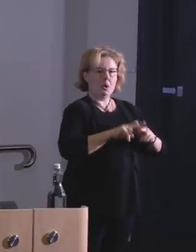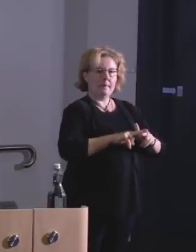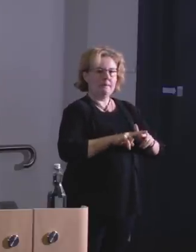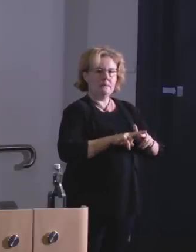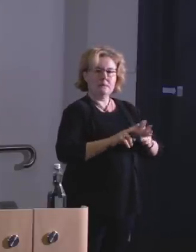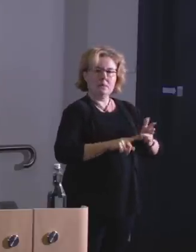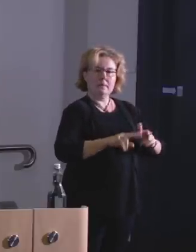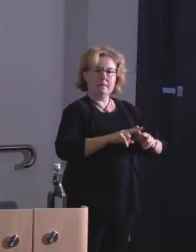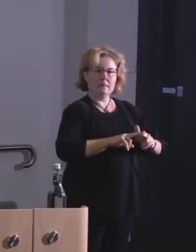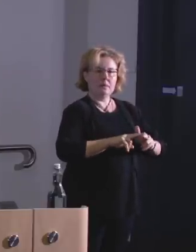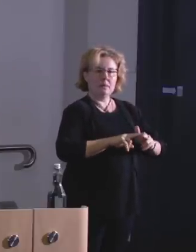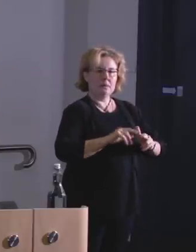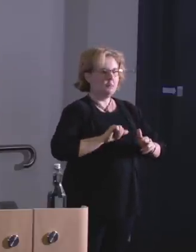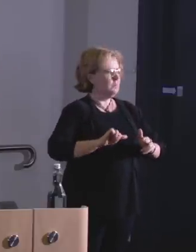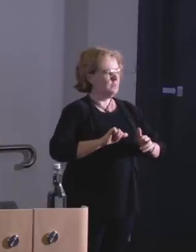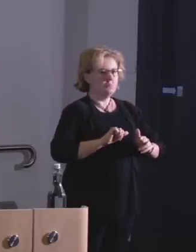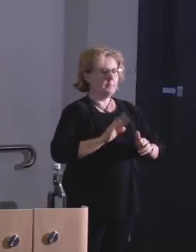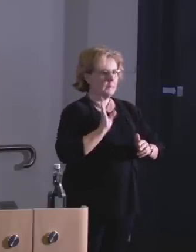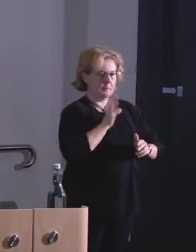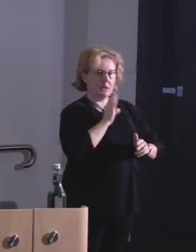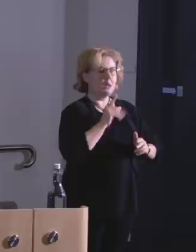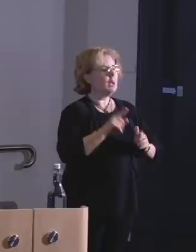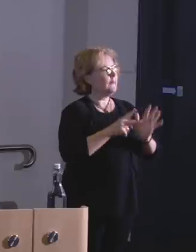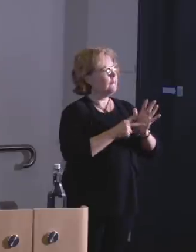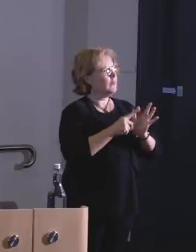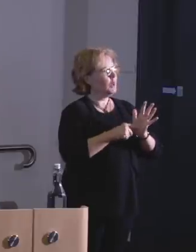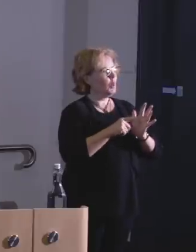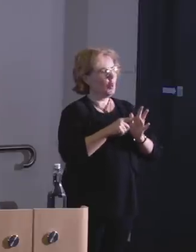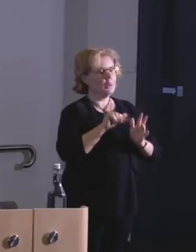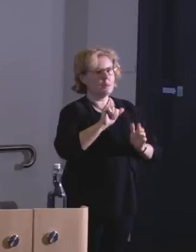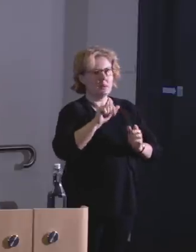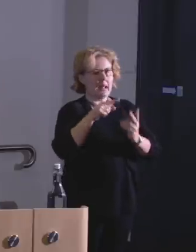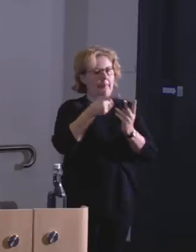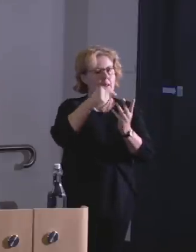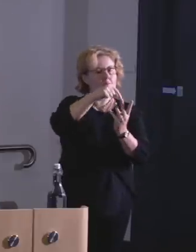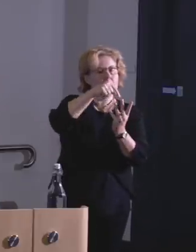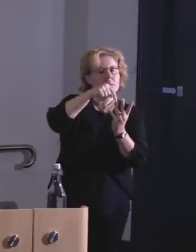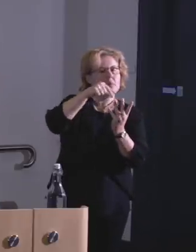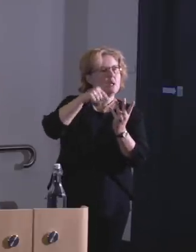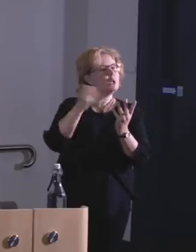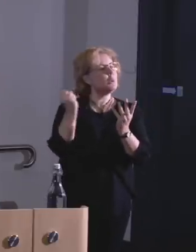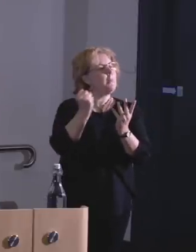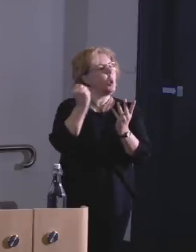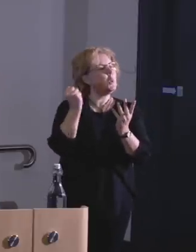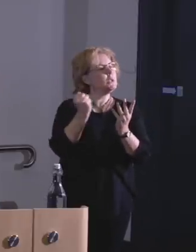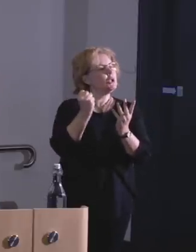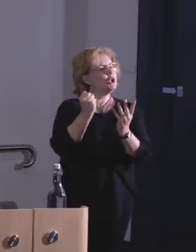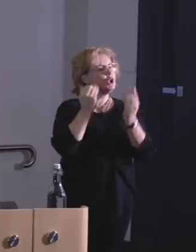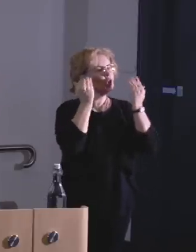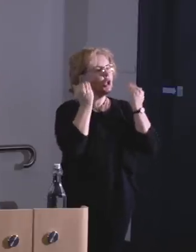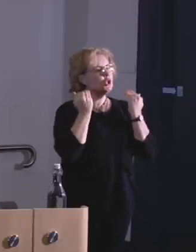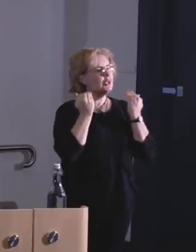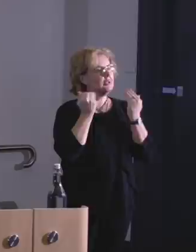He essentially vetoed the Samoan judges on the bench who held the view that I could